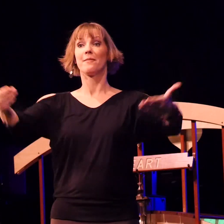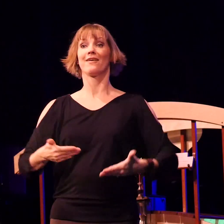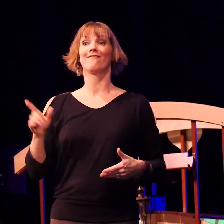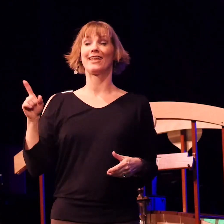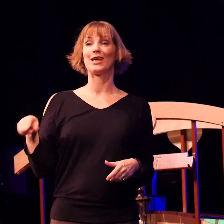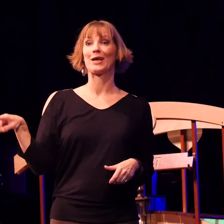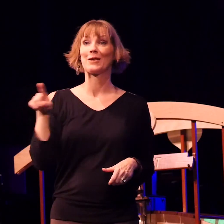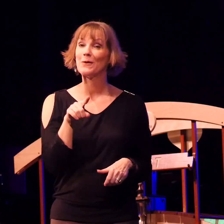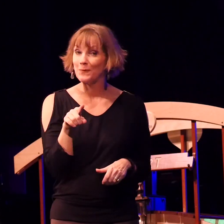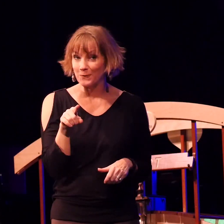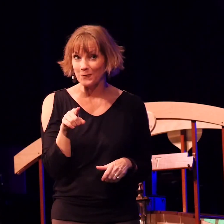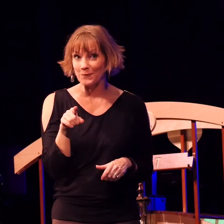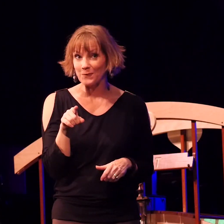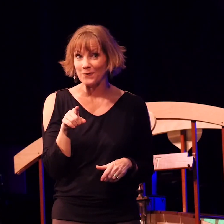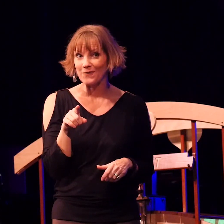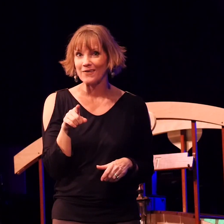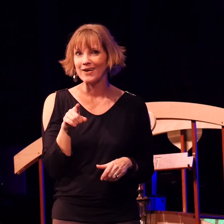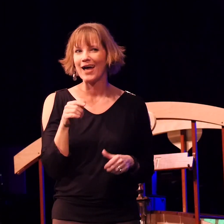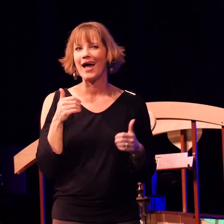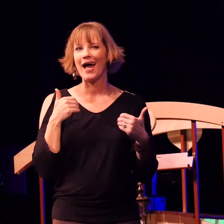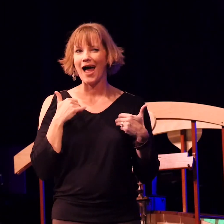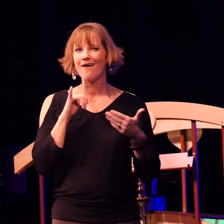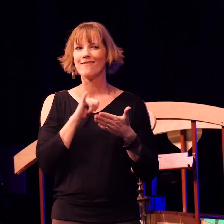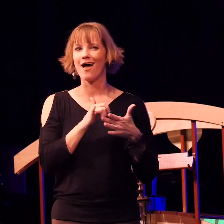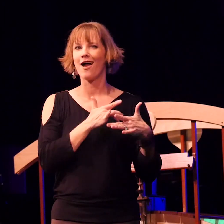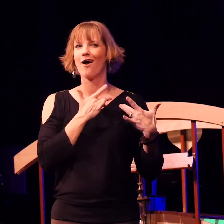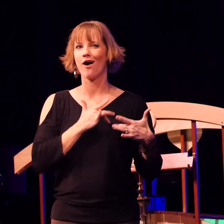you to have that believing heart,